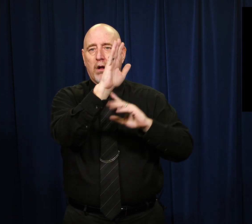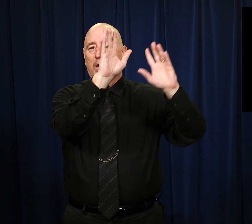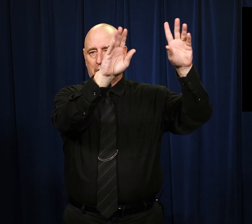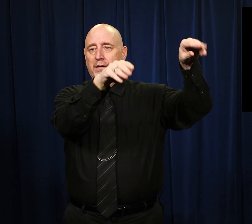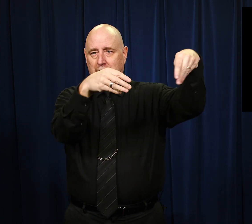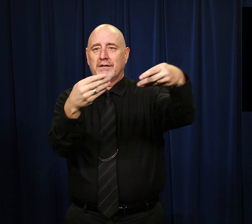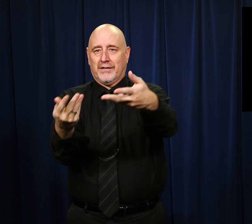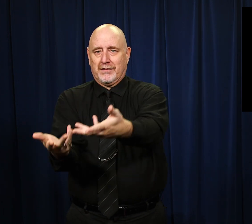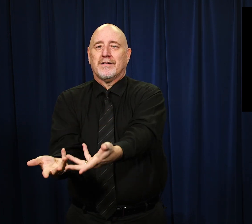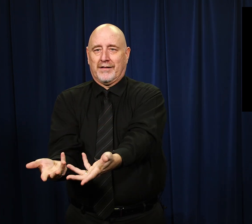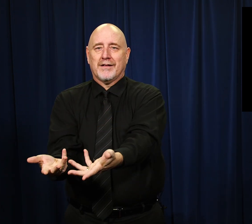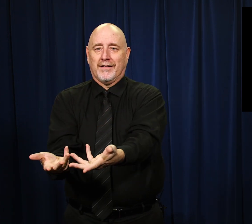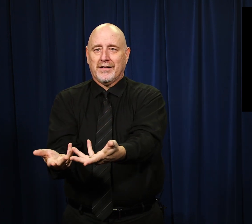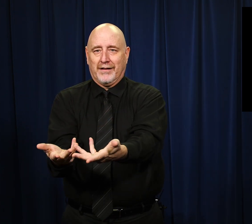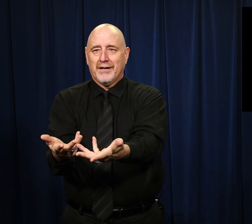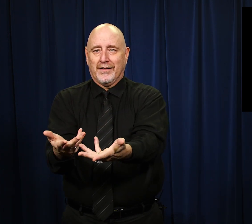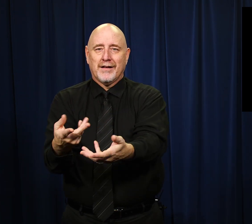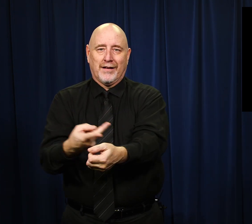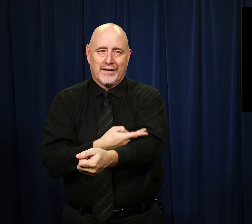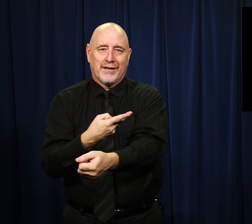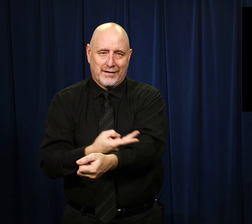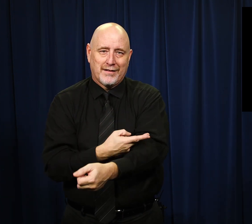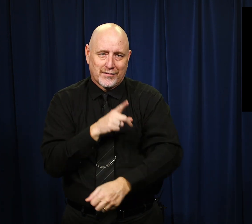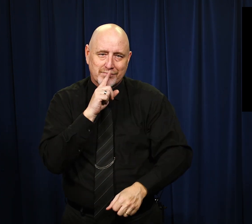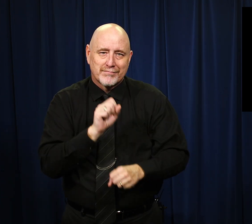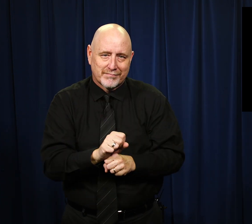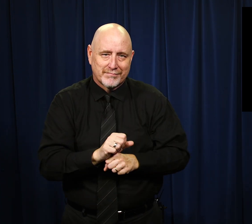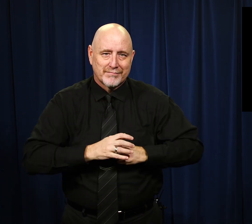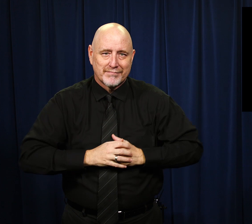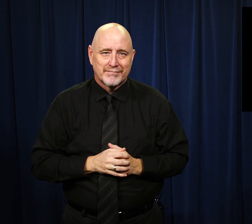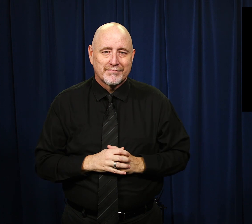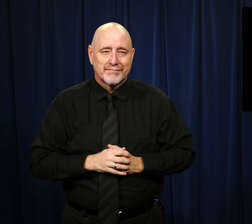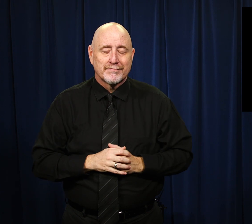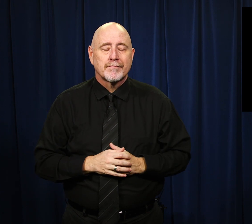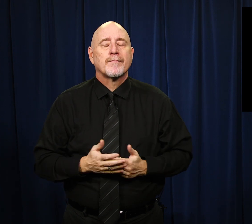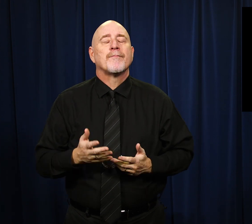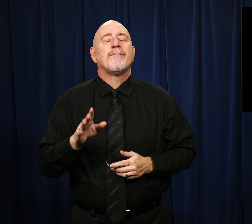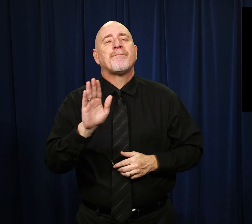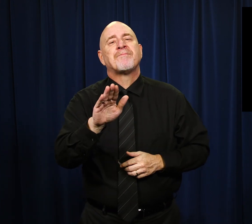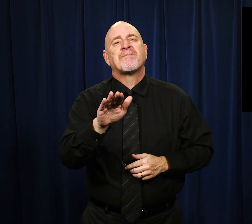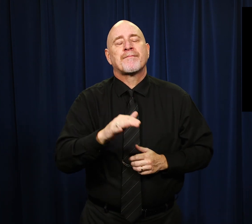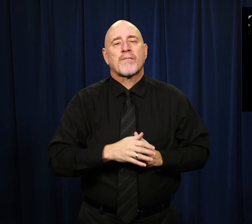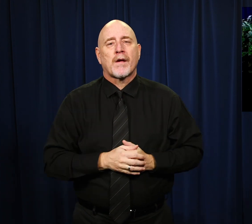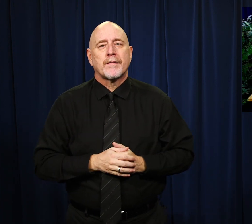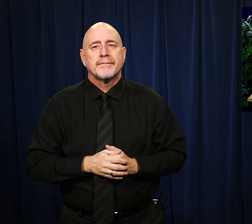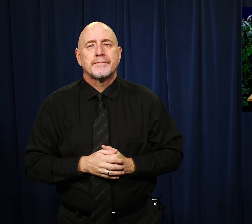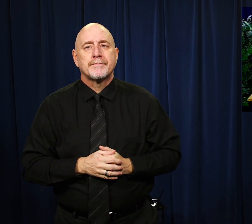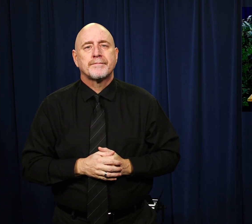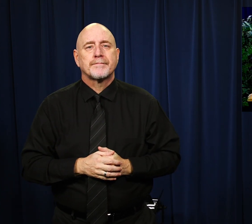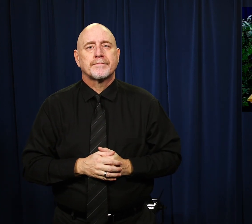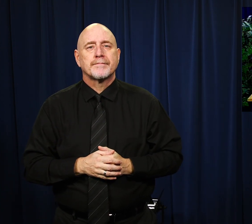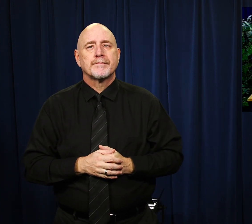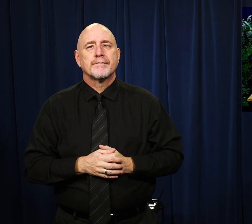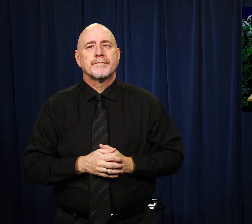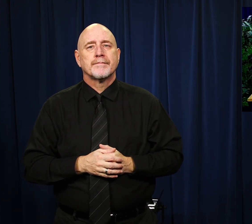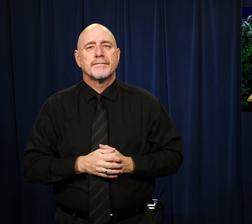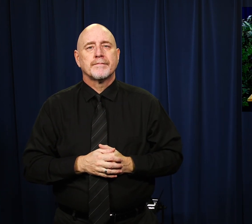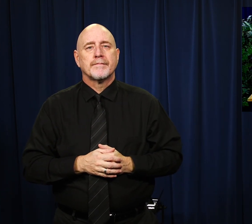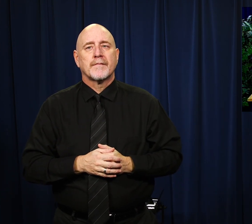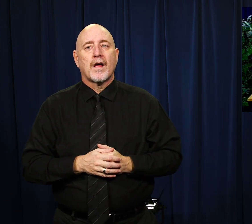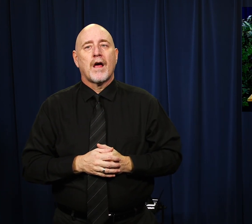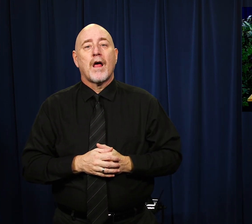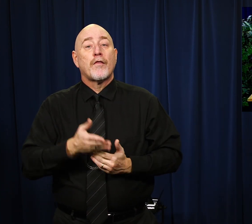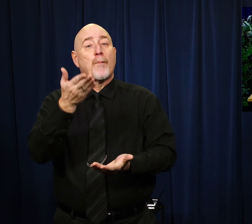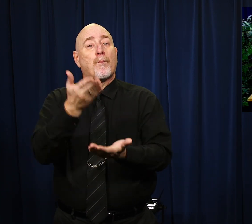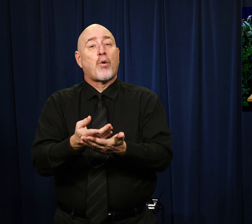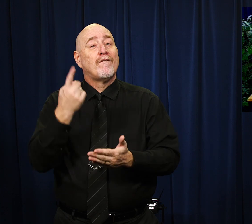does provide the lamb. Now, this was a proving for their